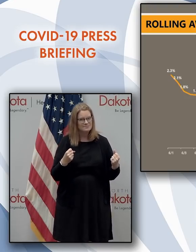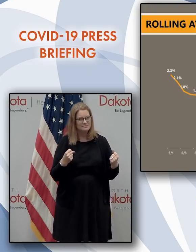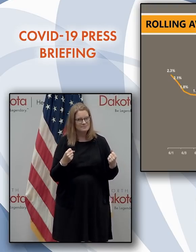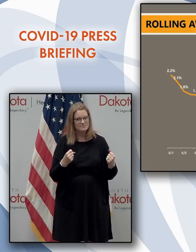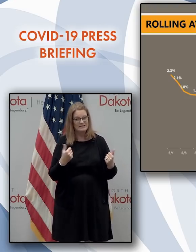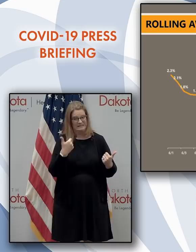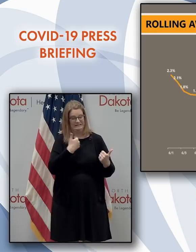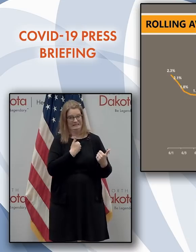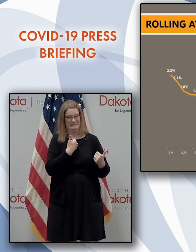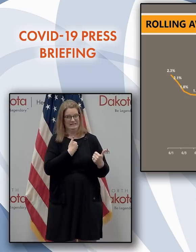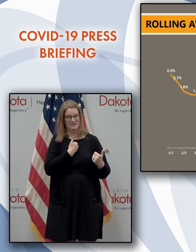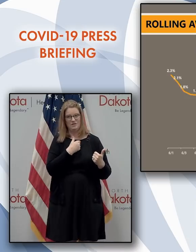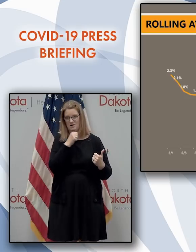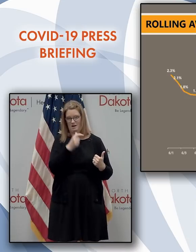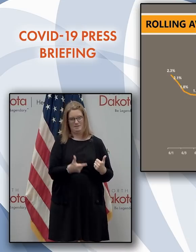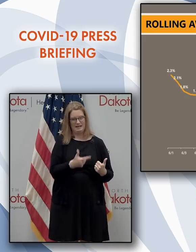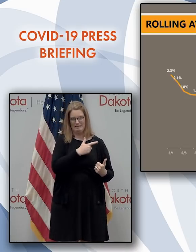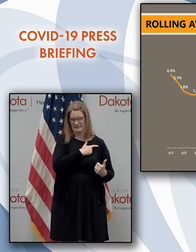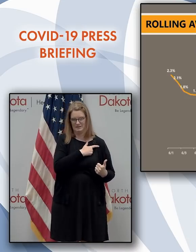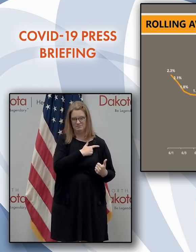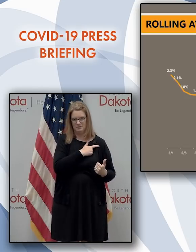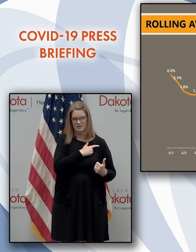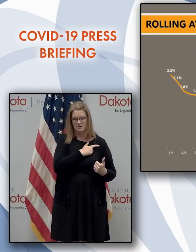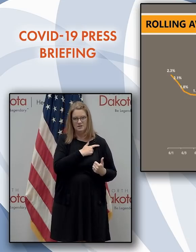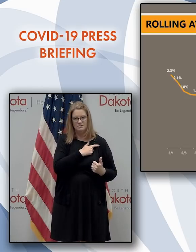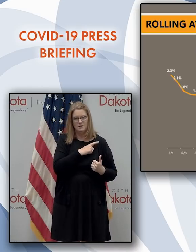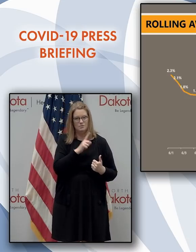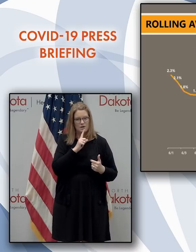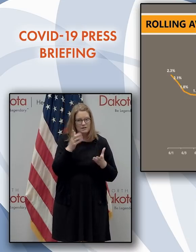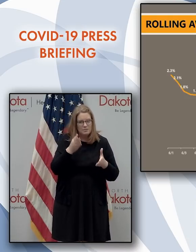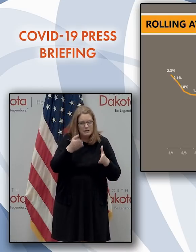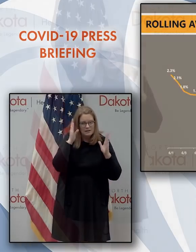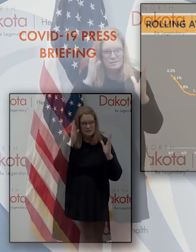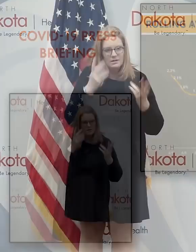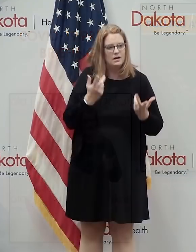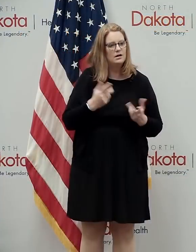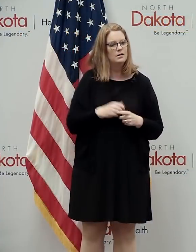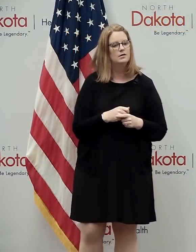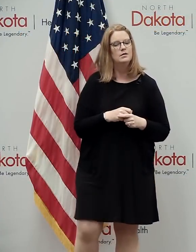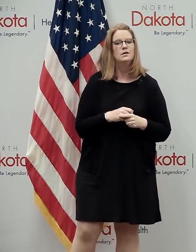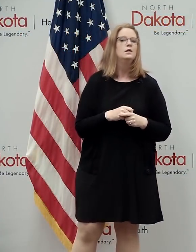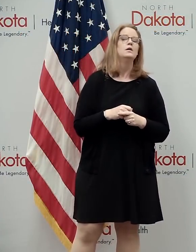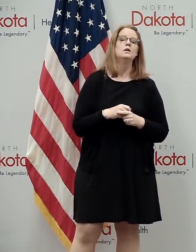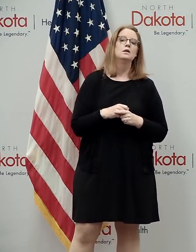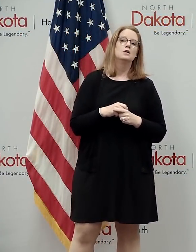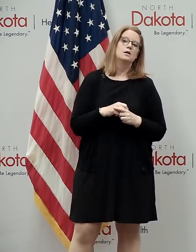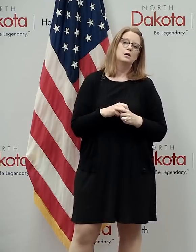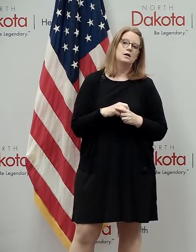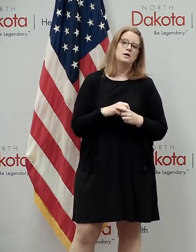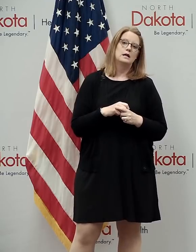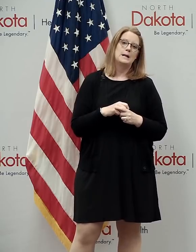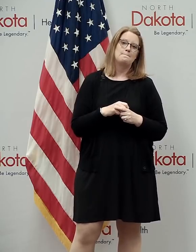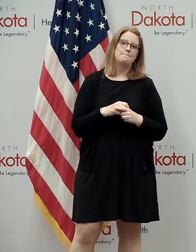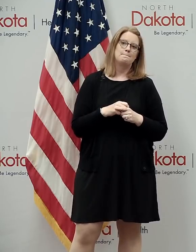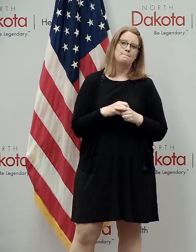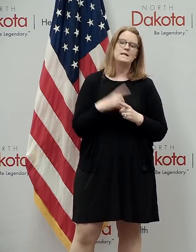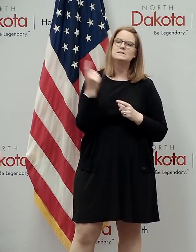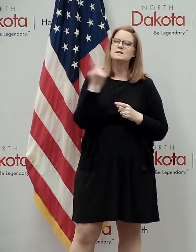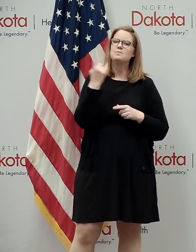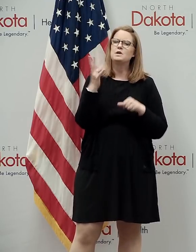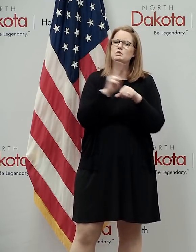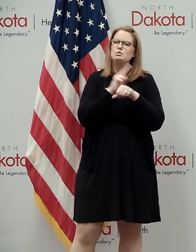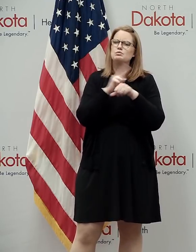we ourselves are not getting complacent. We're paying close attention. But I should share that one standard that is being used around the